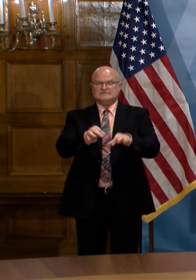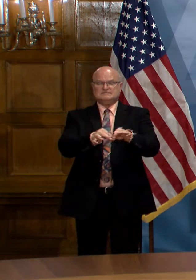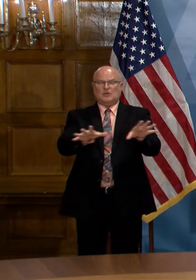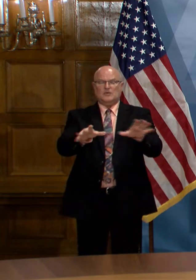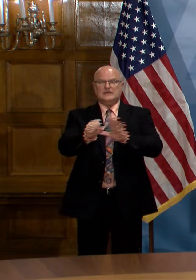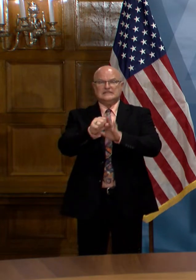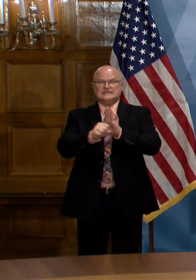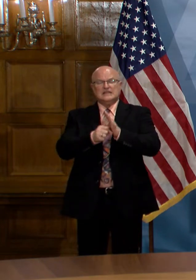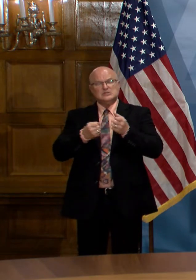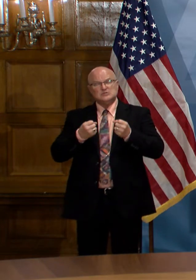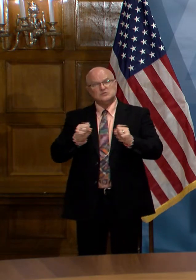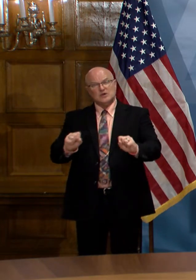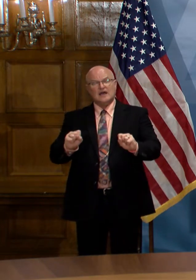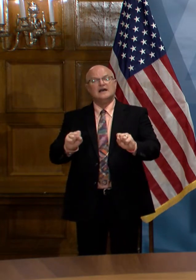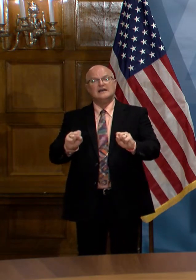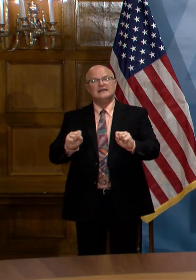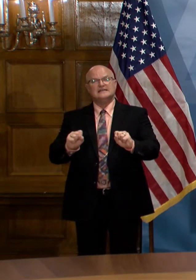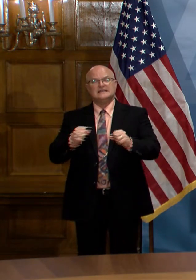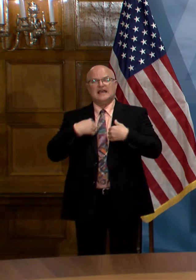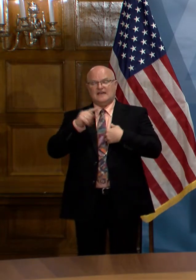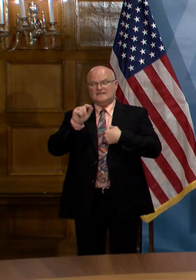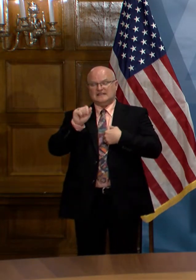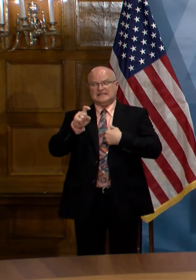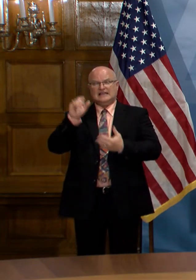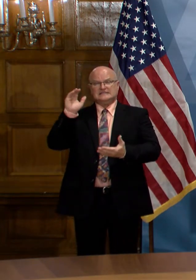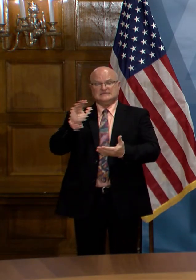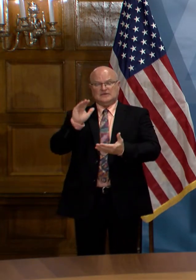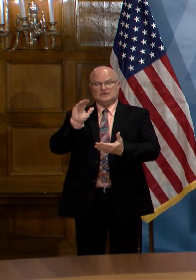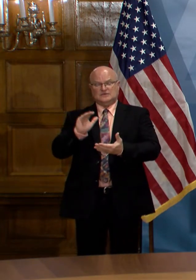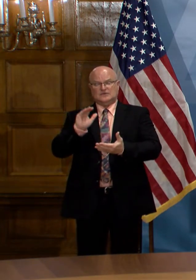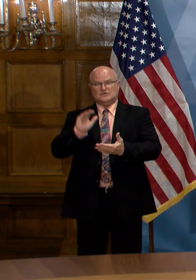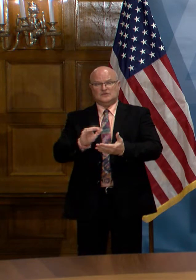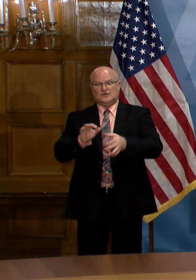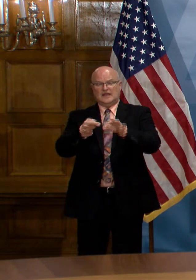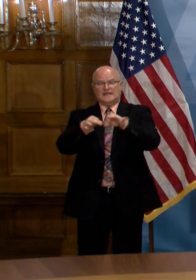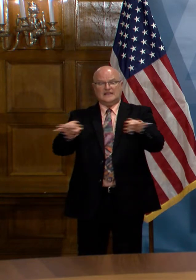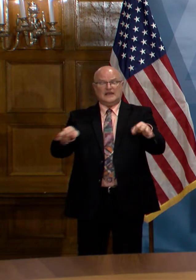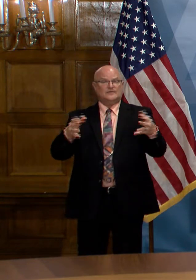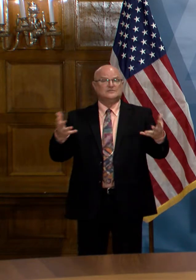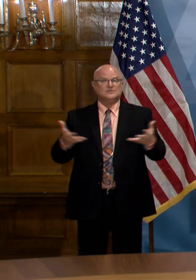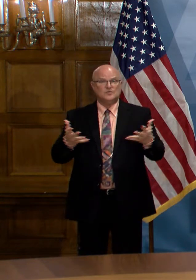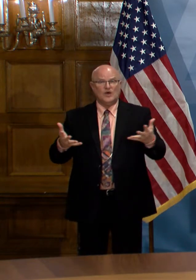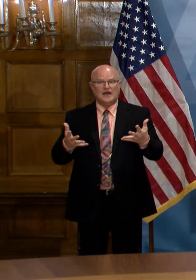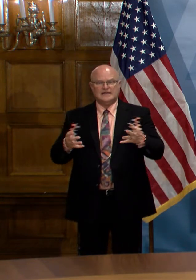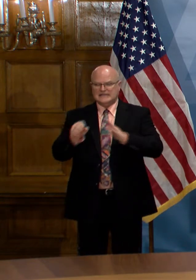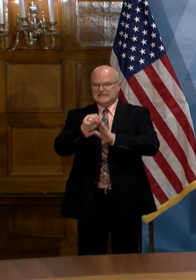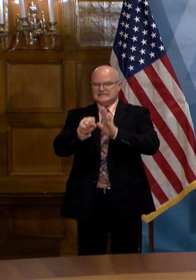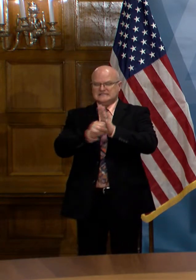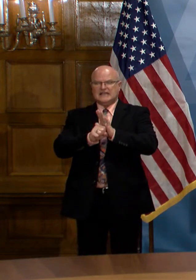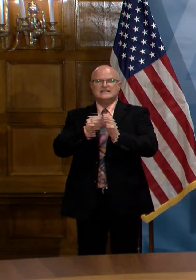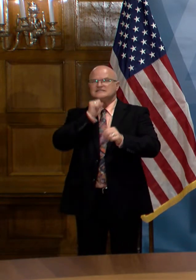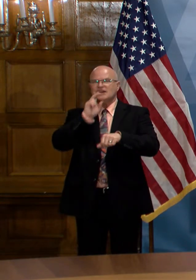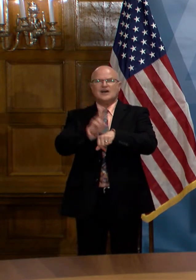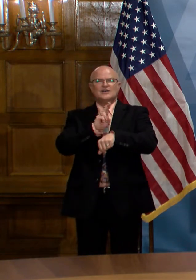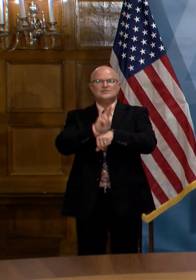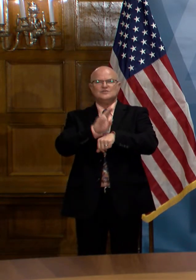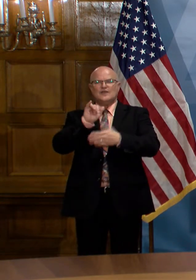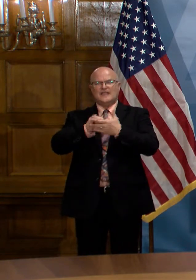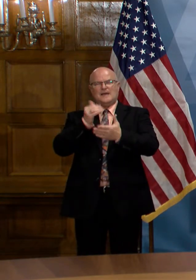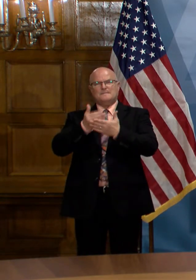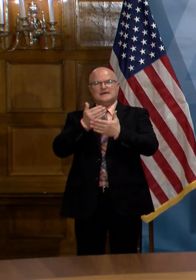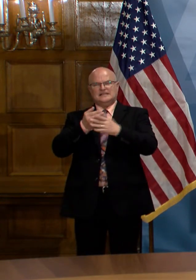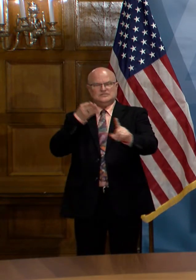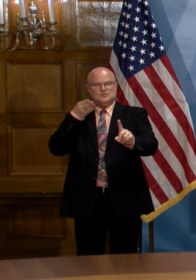those states that are trying to lower taxes, and the language is that the states cannot use any of those funds directly